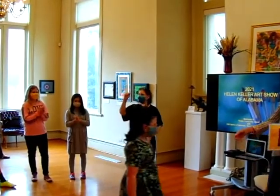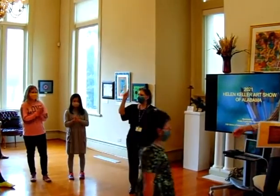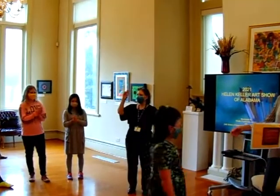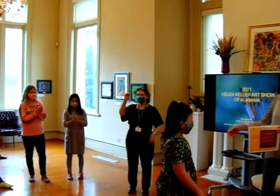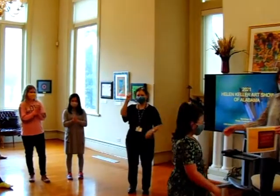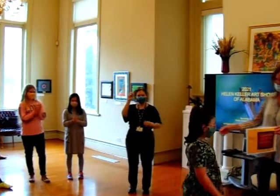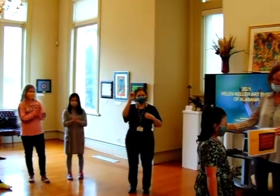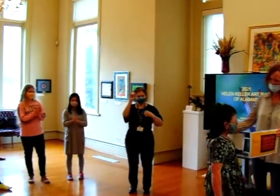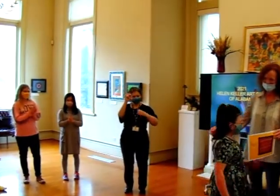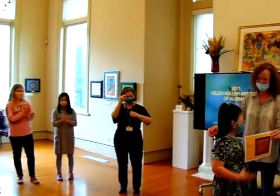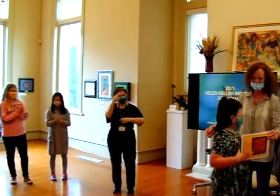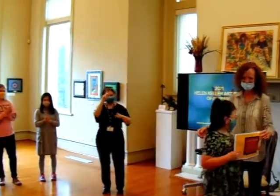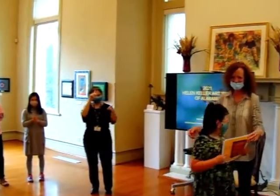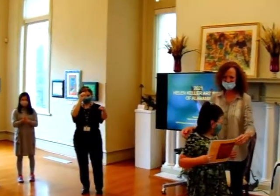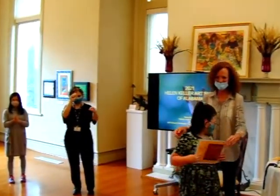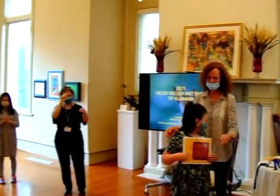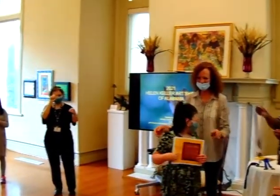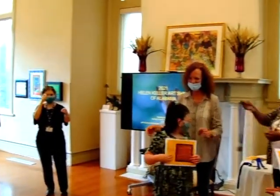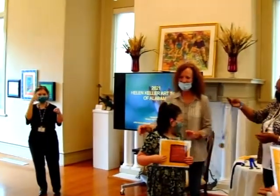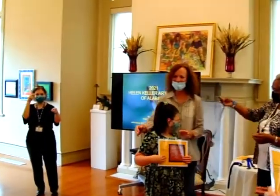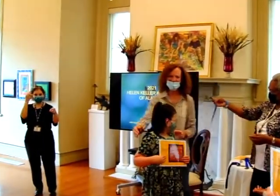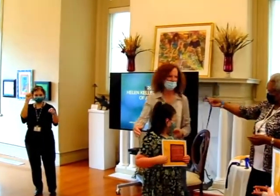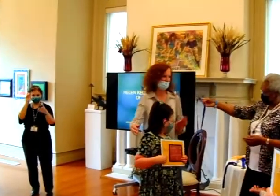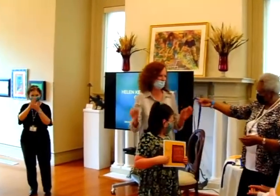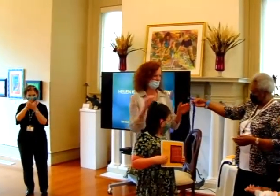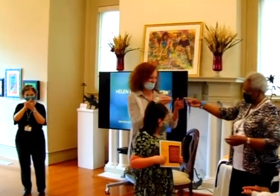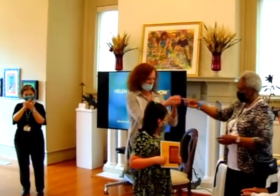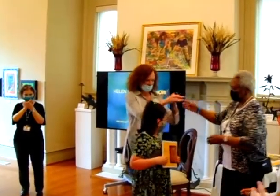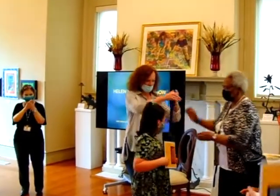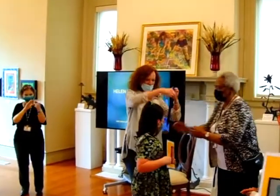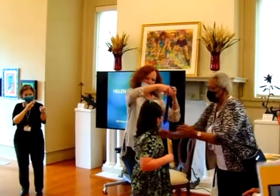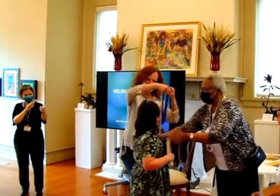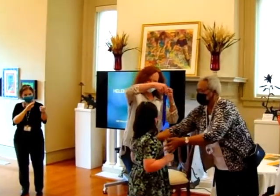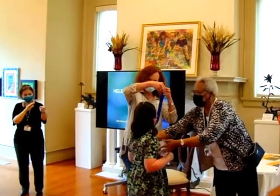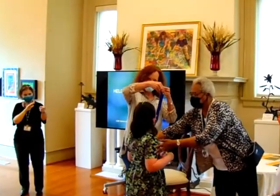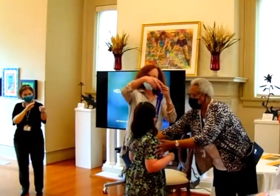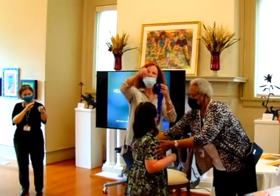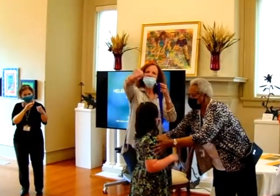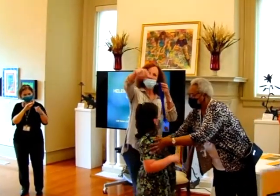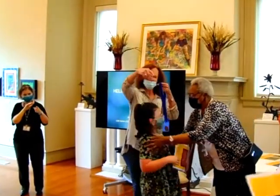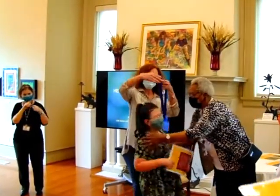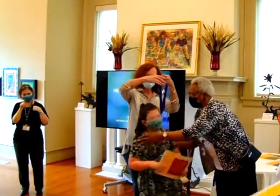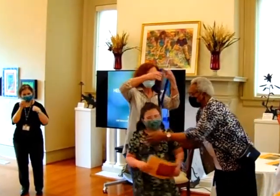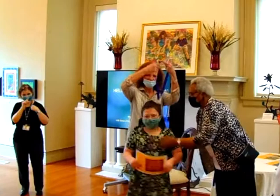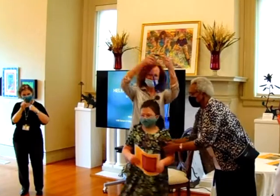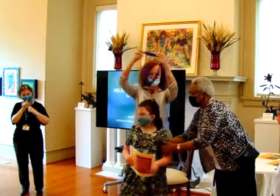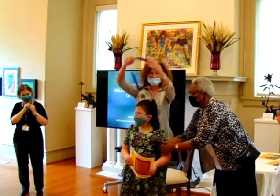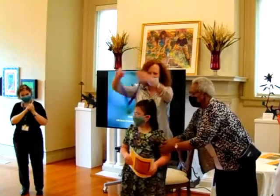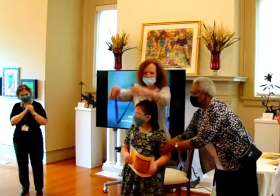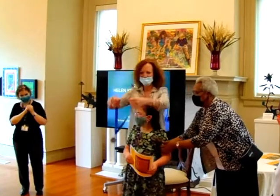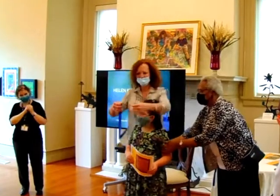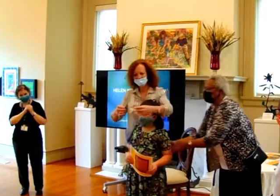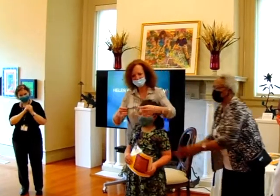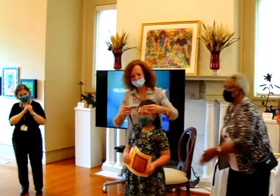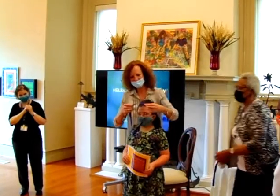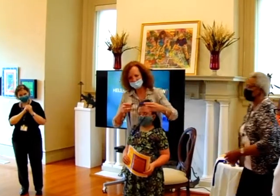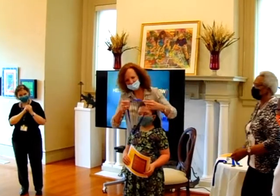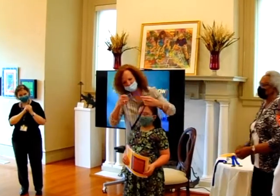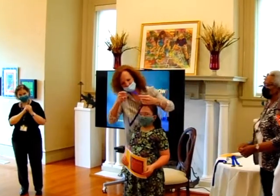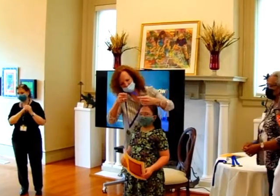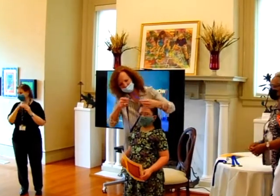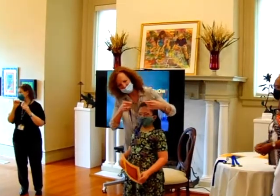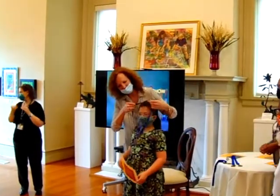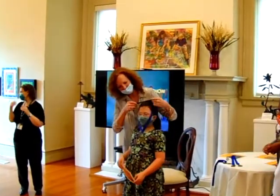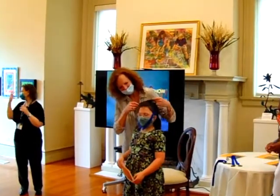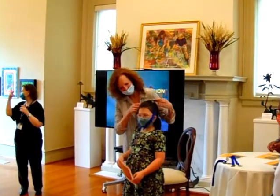Good for you. Here we go. For love. And may I put this on you? Turn around. There we go. May I put your